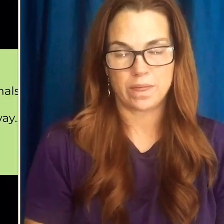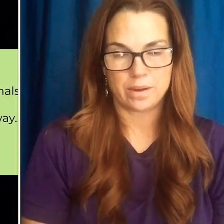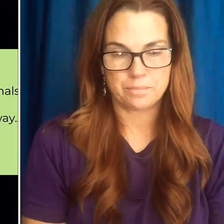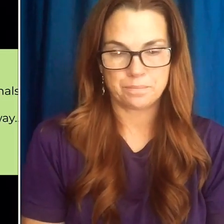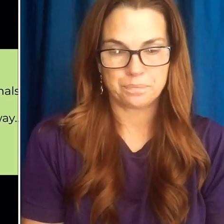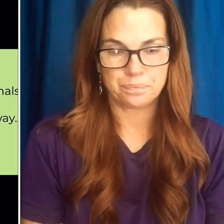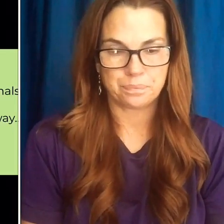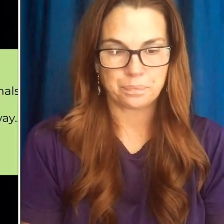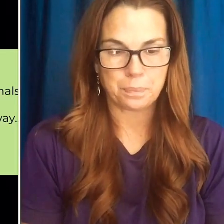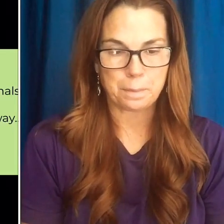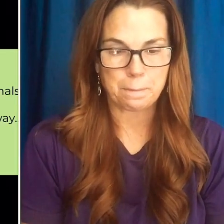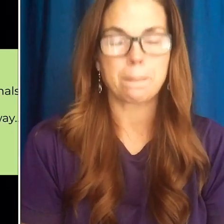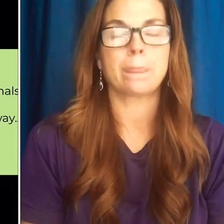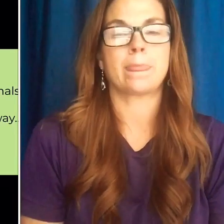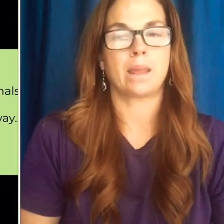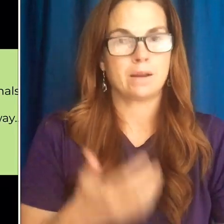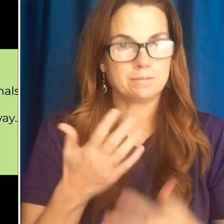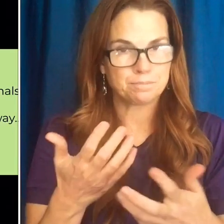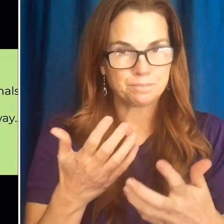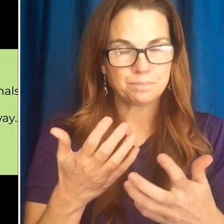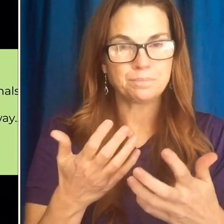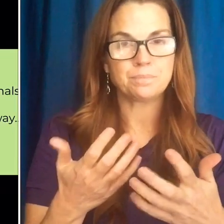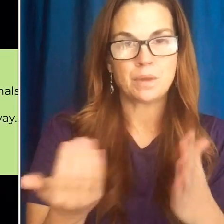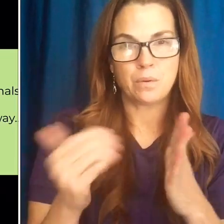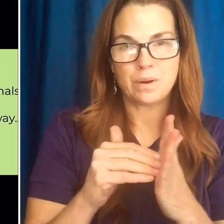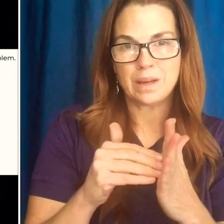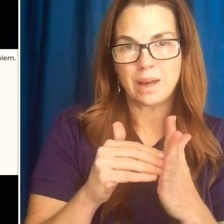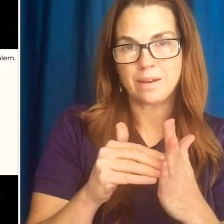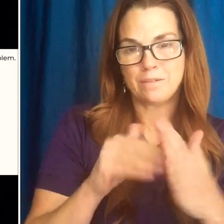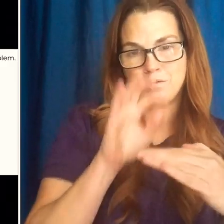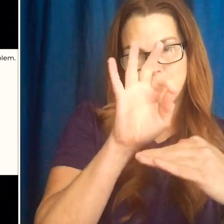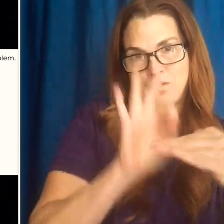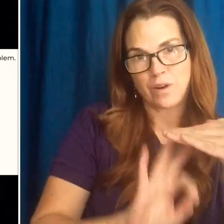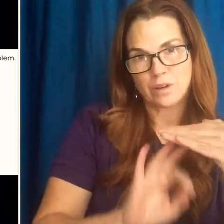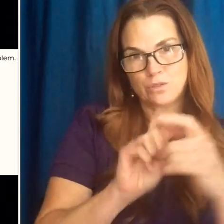of converting fractions to decimals anyway,